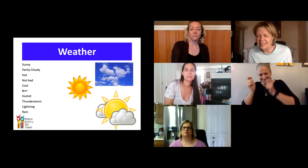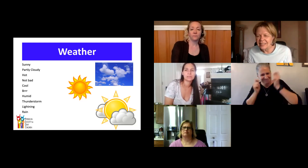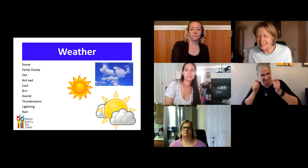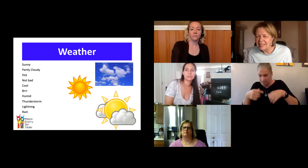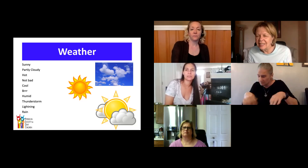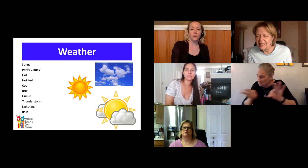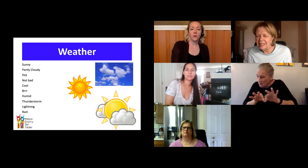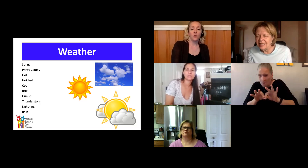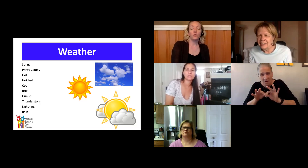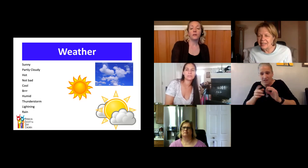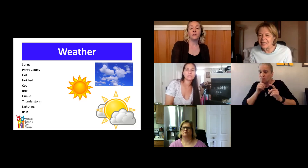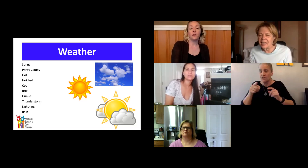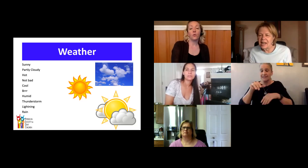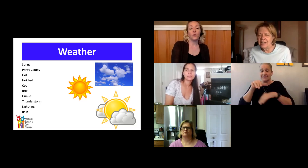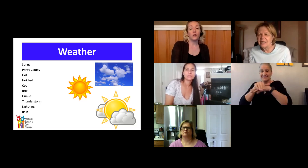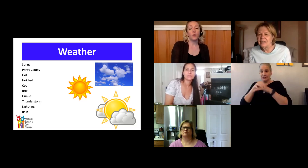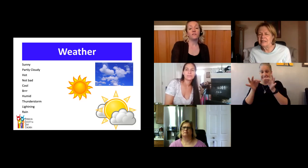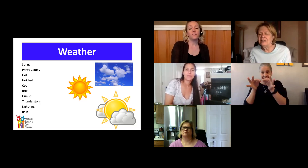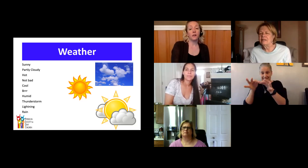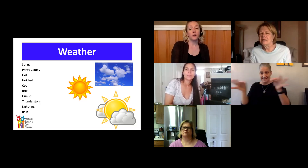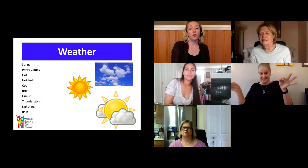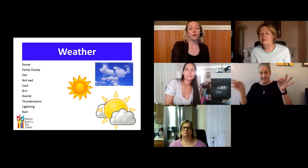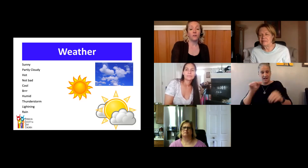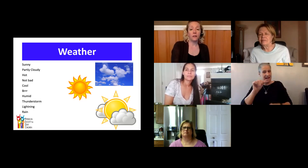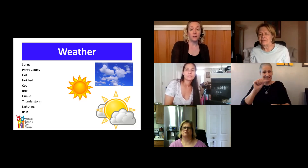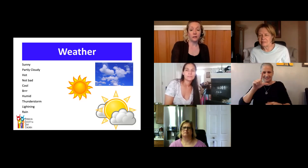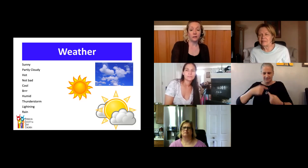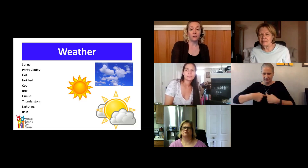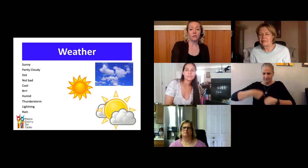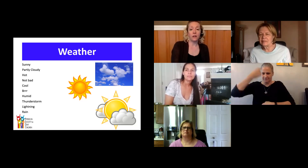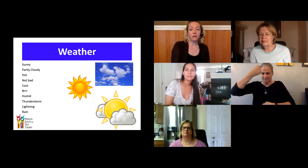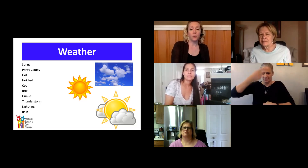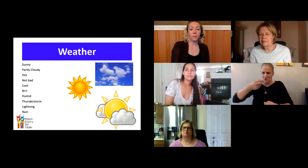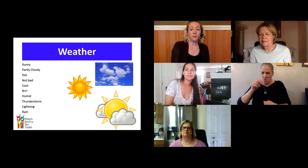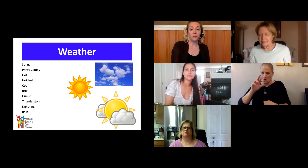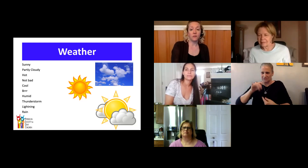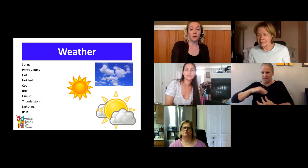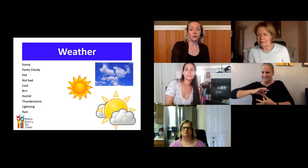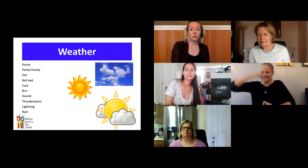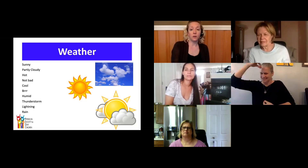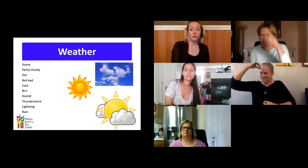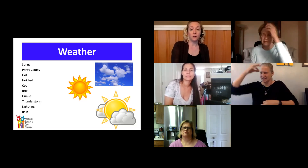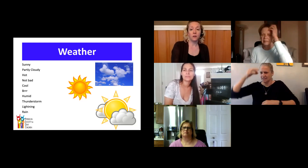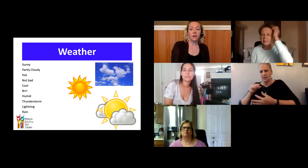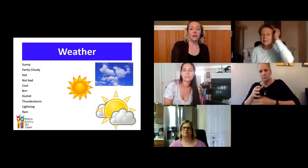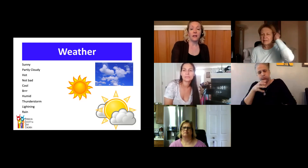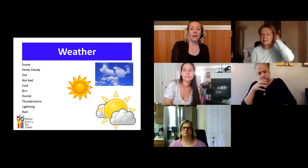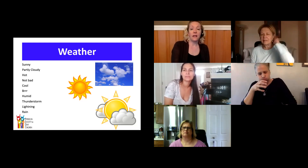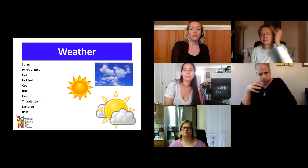Really, we show inflection on our face in ASL, so that's the purpose of those facial expressions. In ASL, you